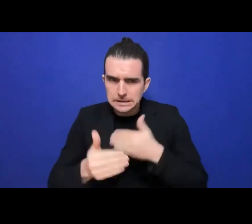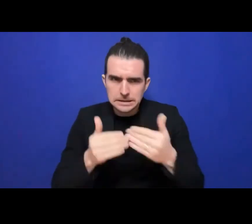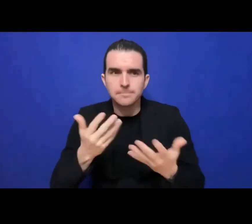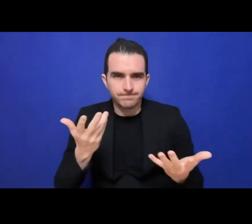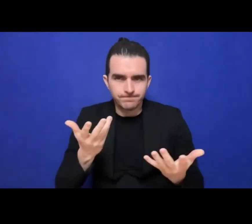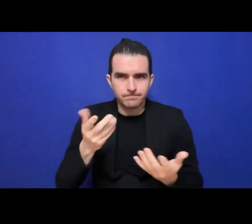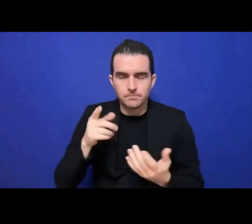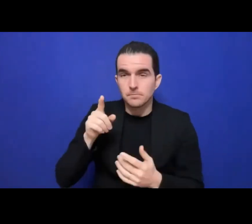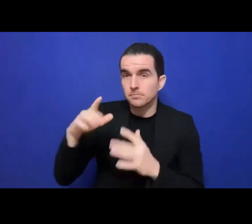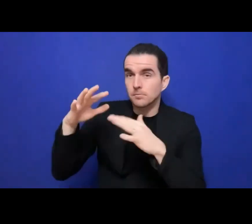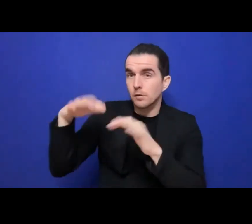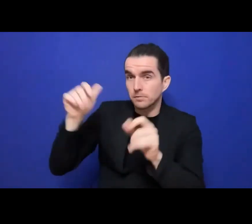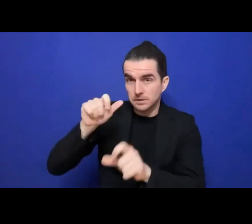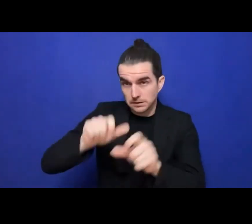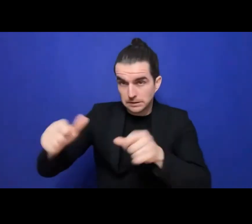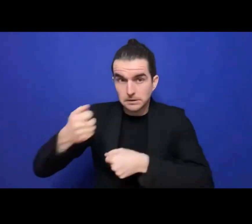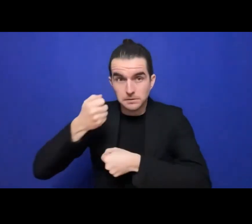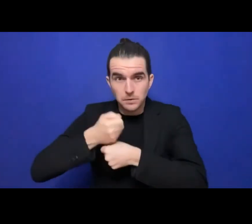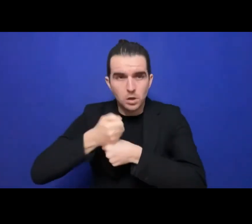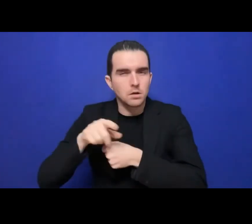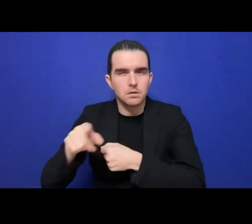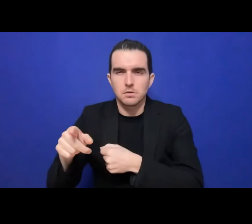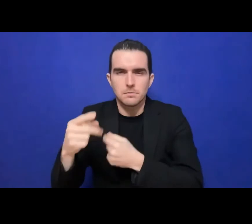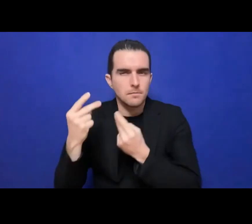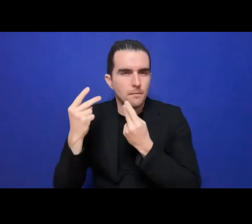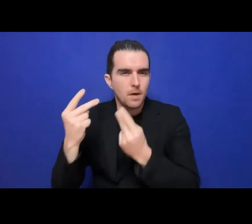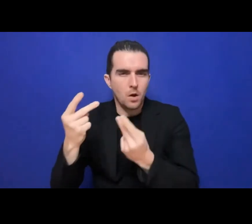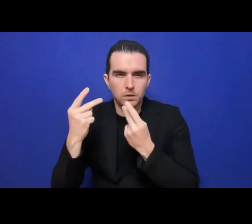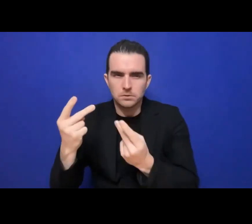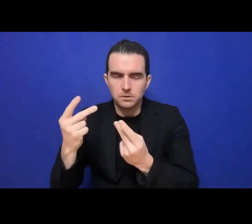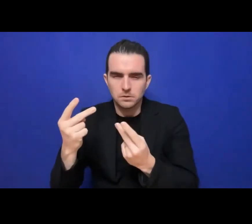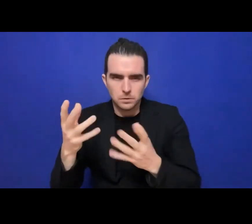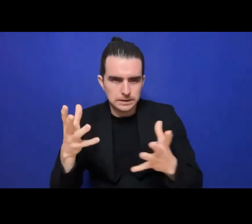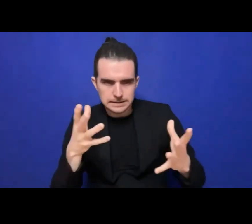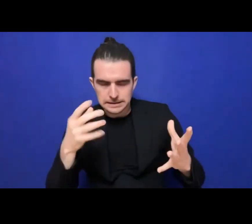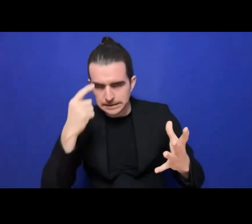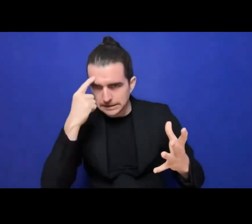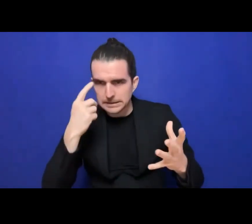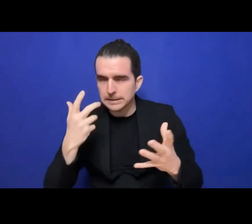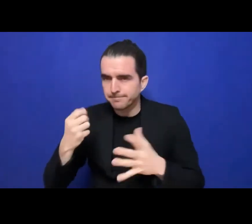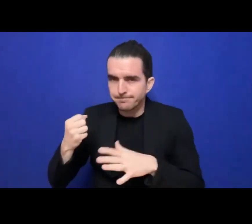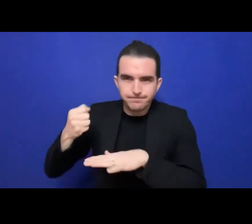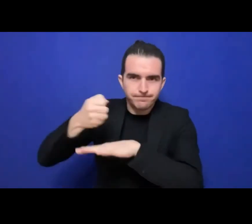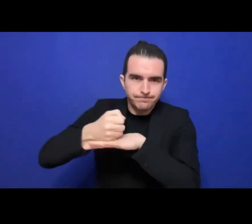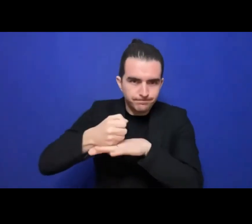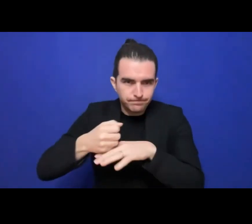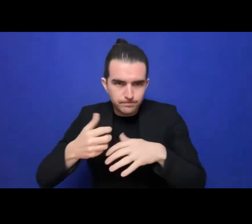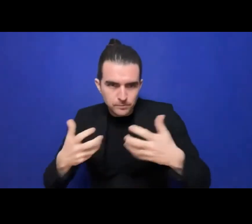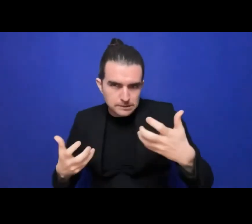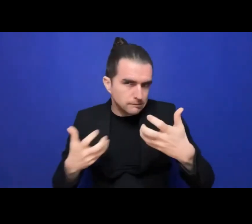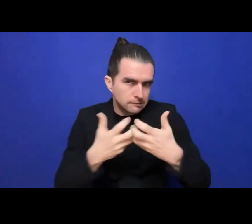expand the geographical and the vertical coverage of the health